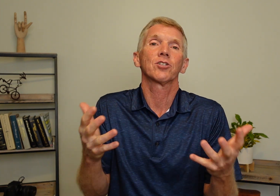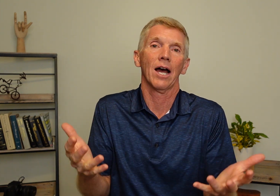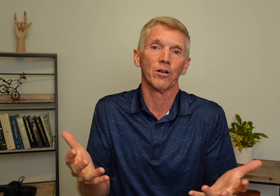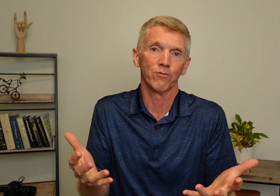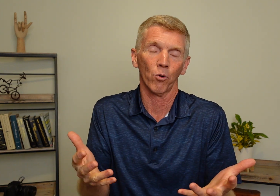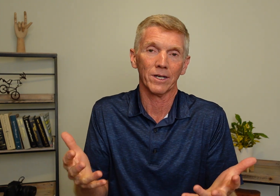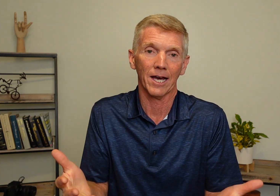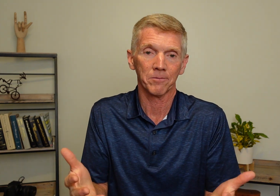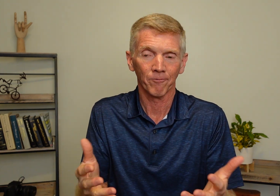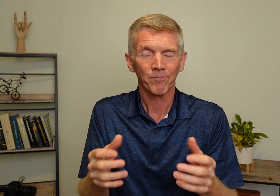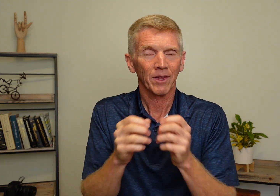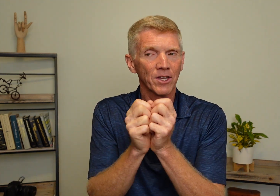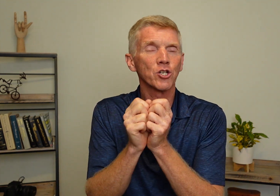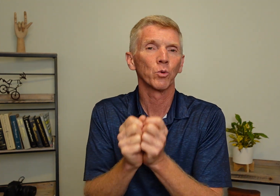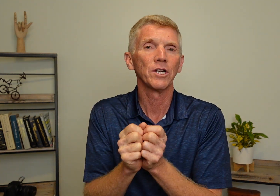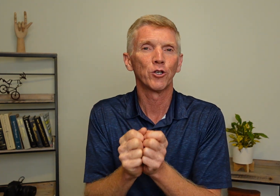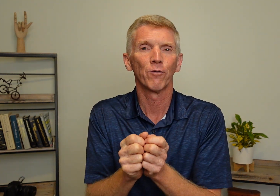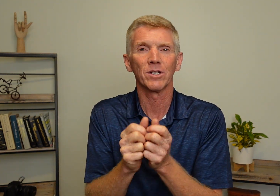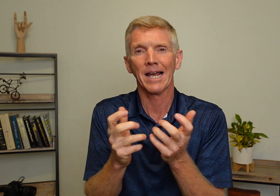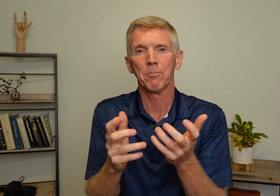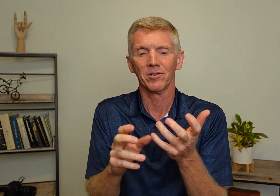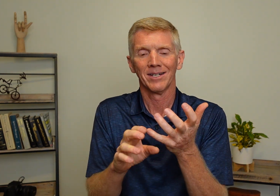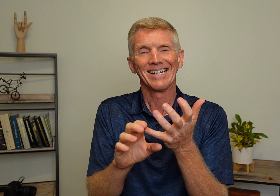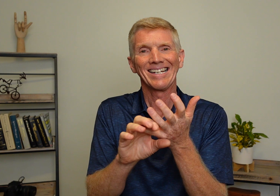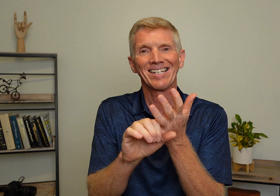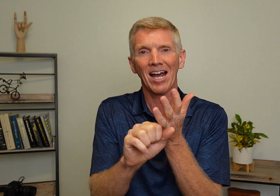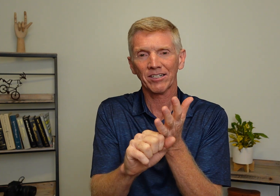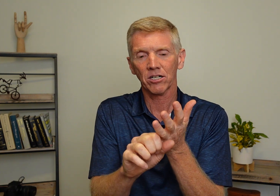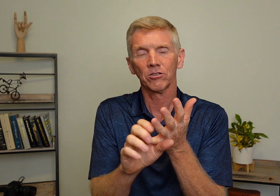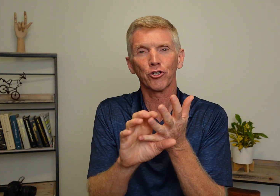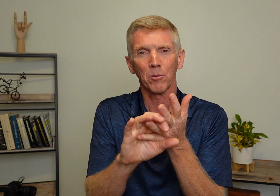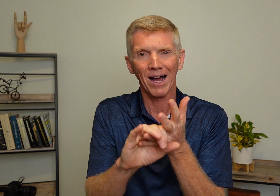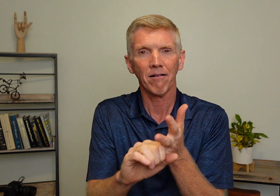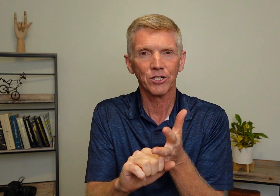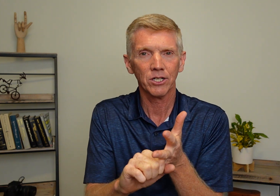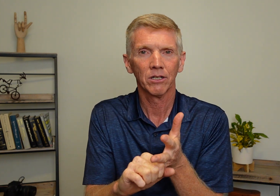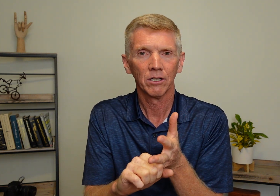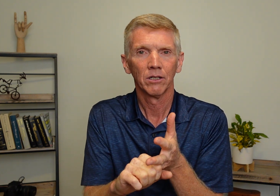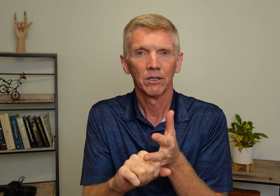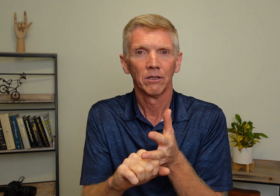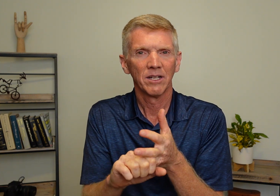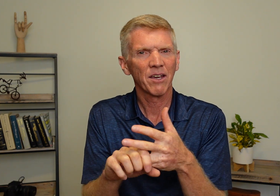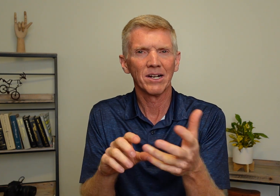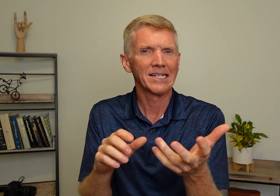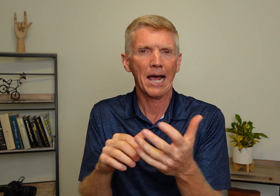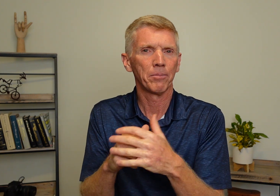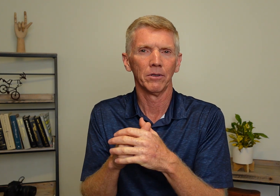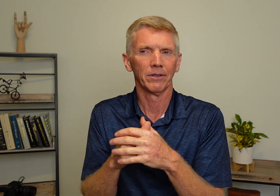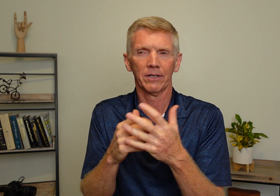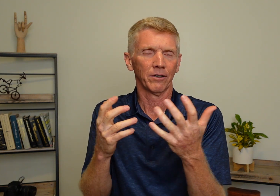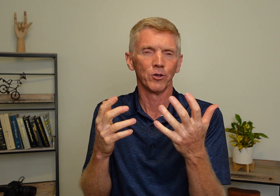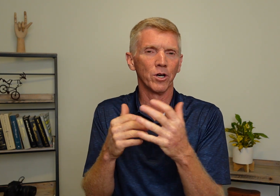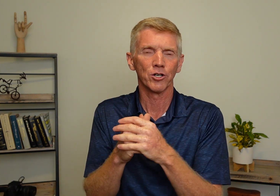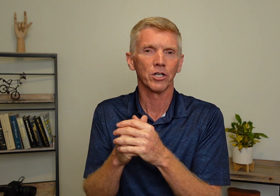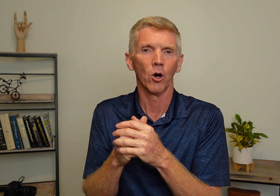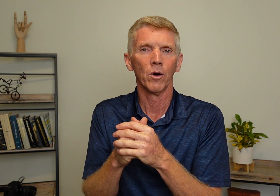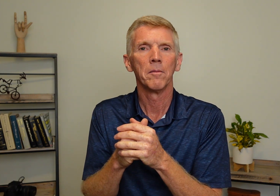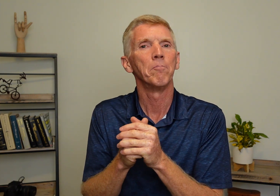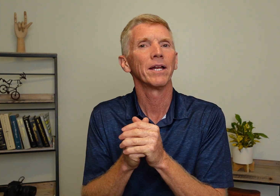sign for it yet. This is really true, for example, technical terminology. Let's give you an example. A few years ago,